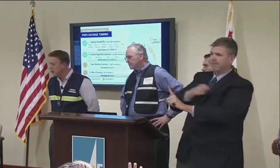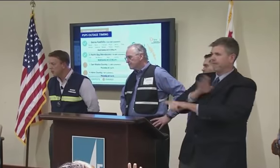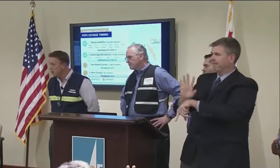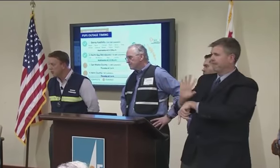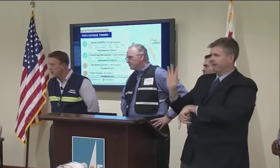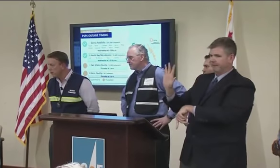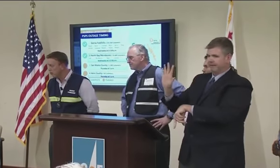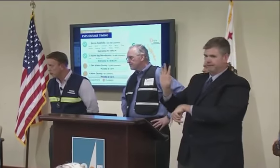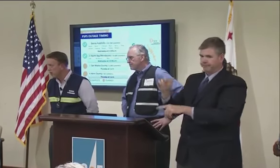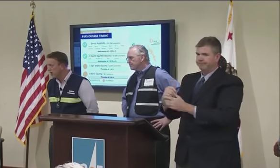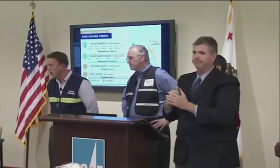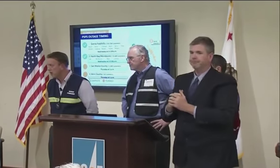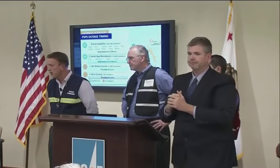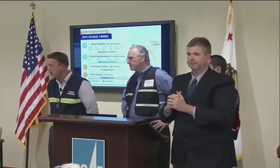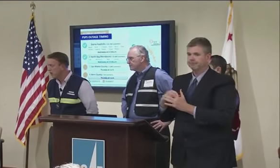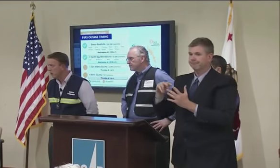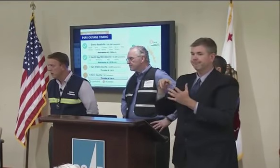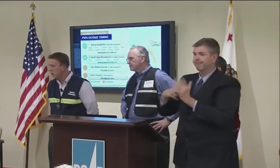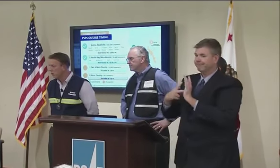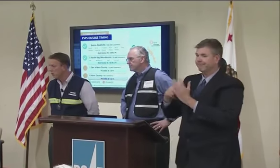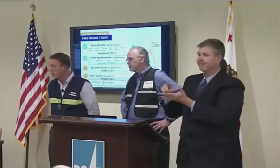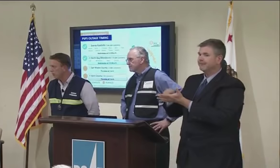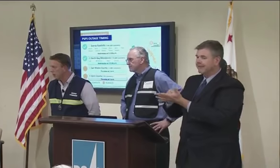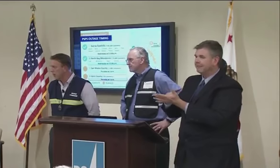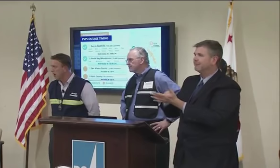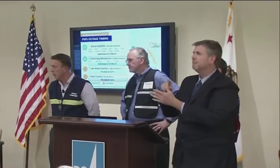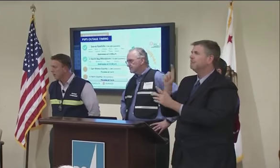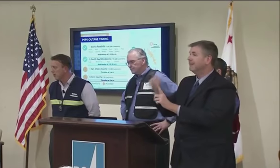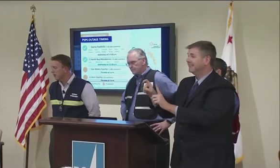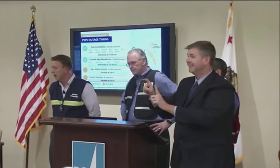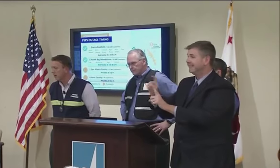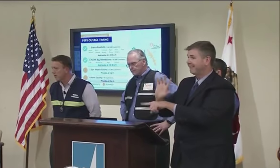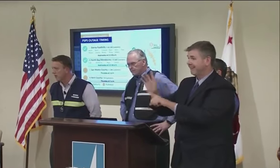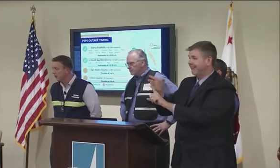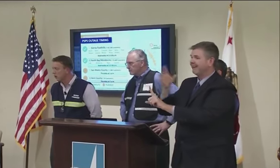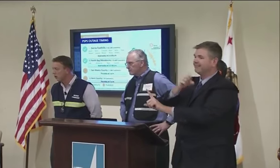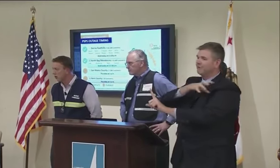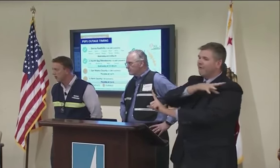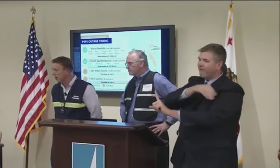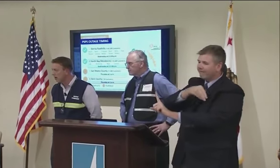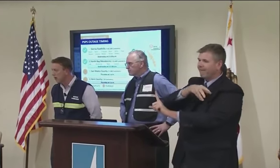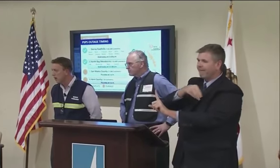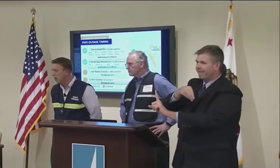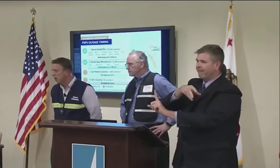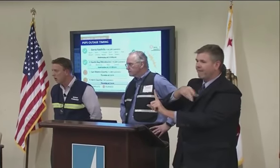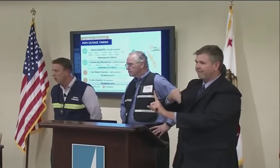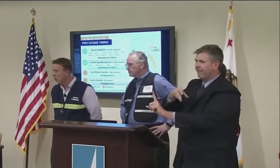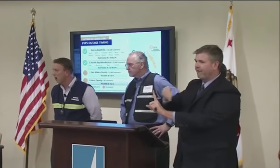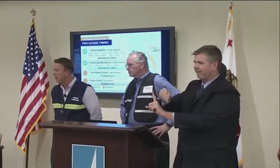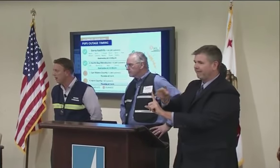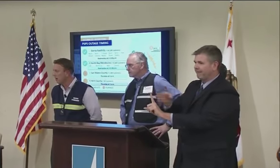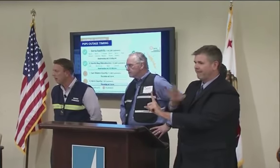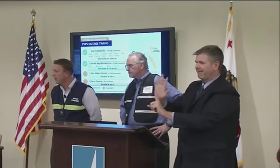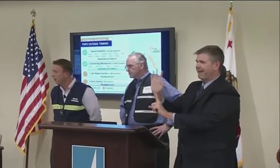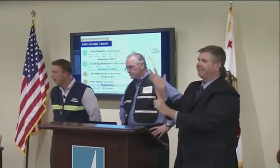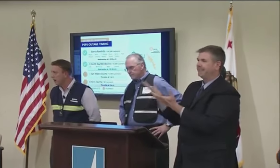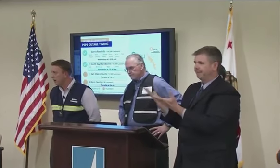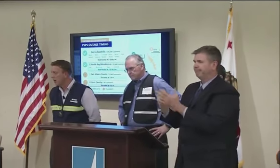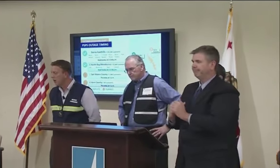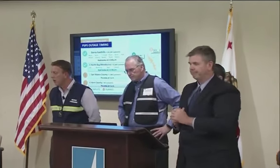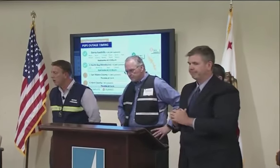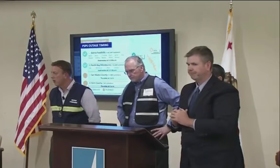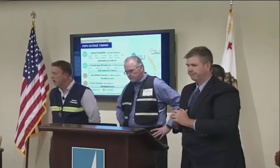time to actually perform the switching operations, whether we're operating devices in our control centers or we're having